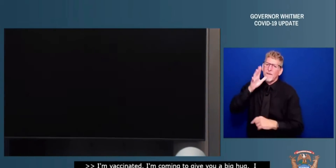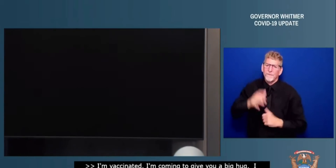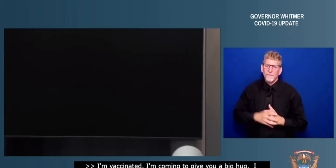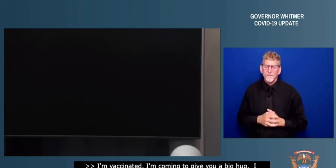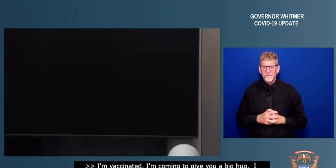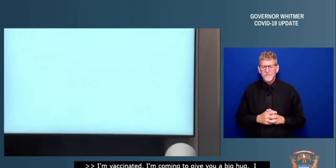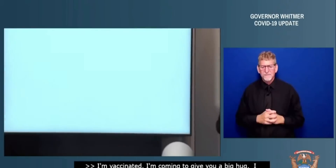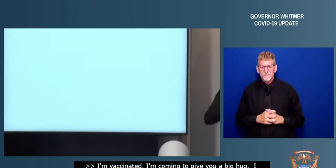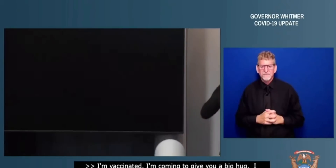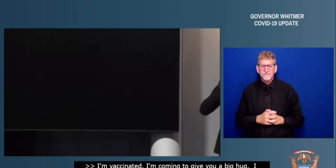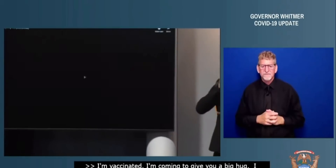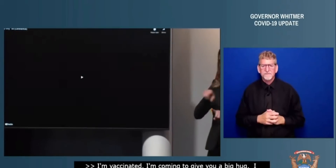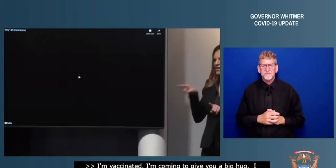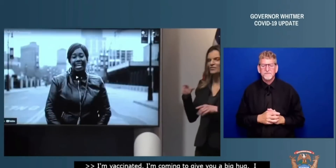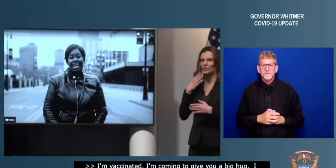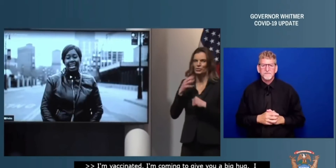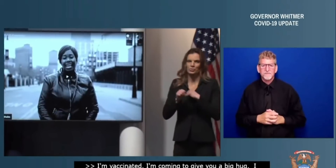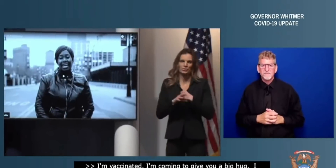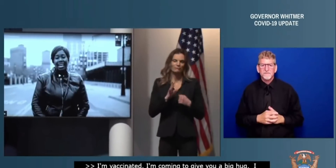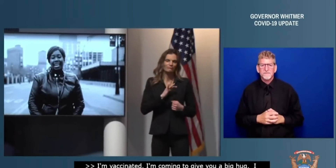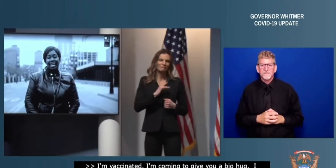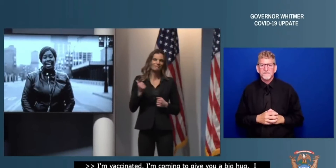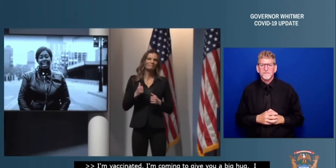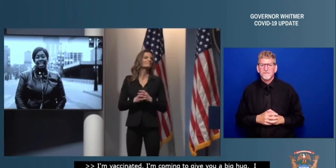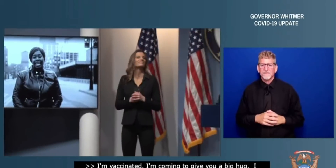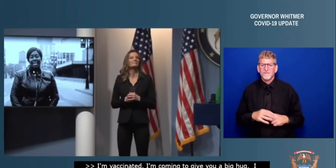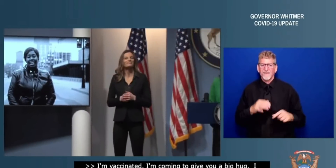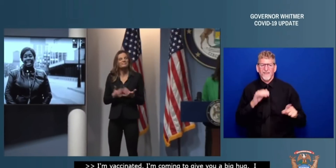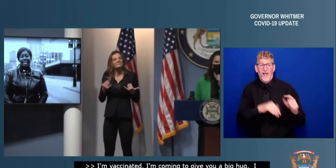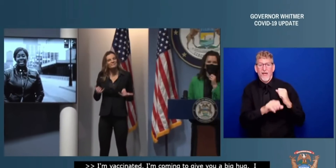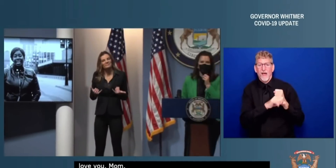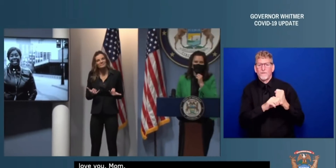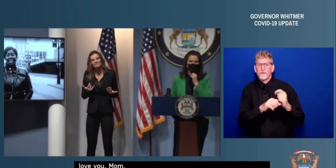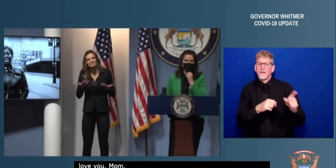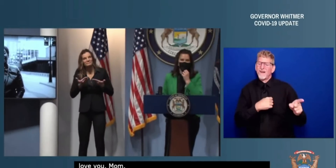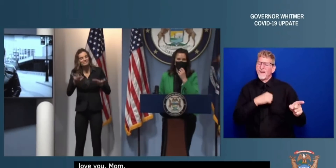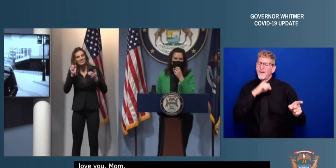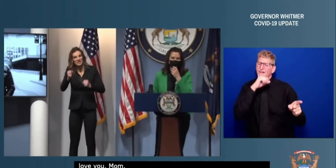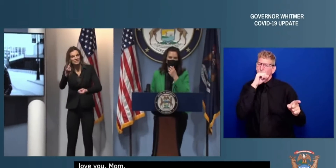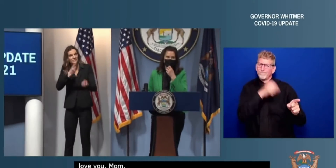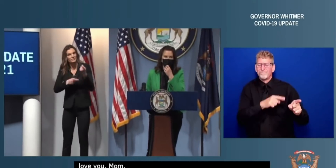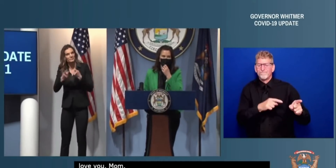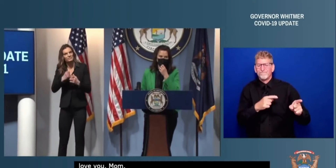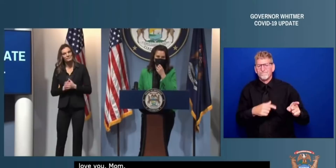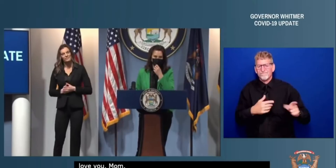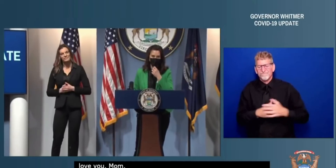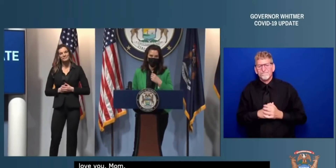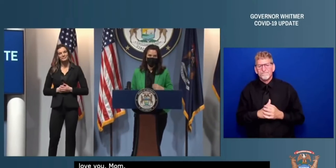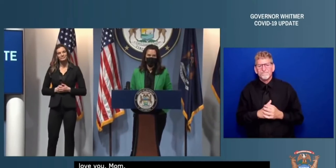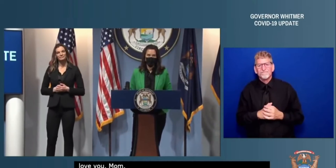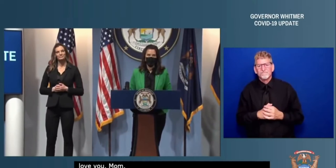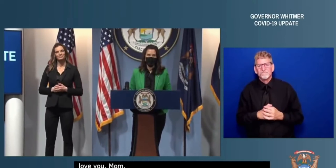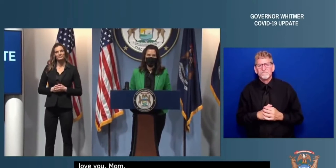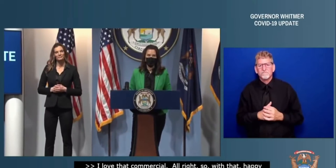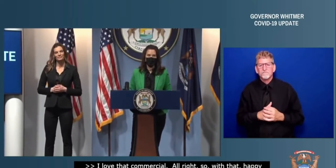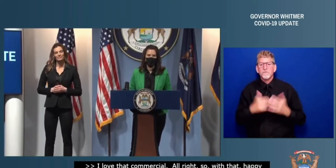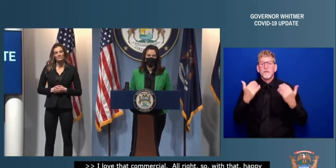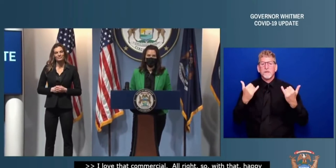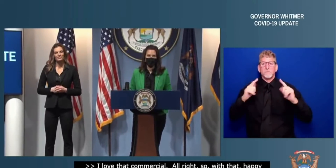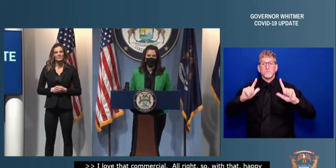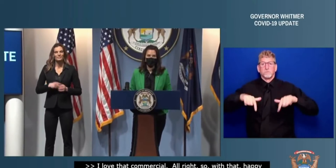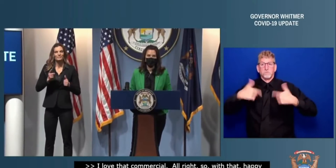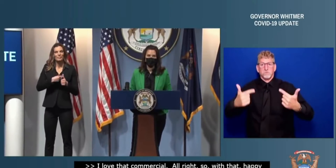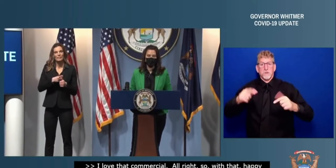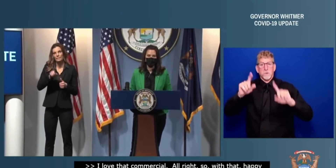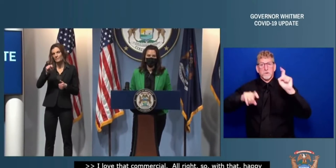I love that commercial. All right. So with that, happy to open it up for a few questions. I think we're